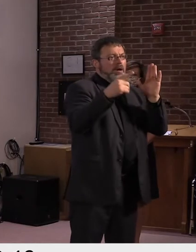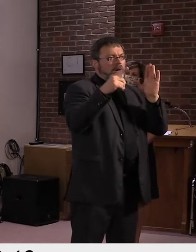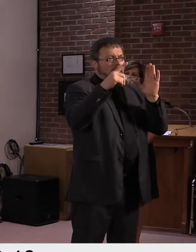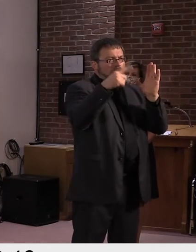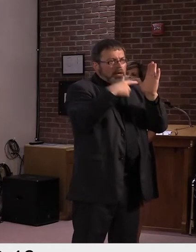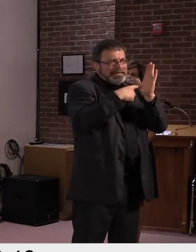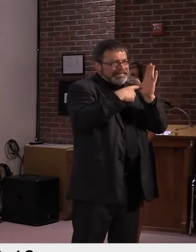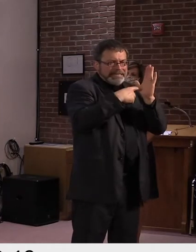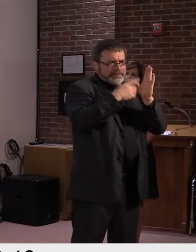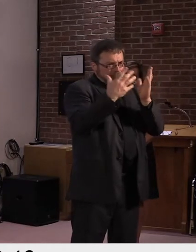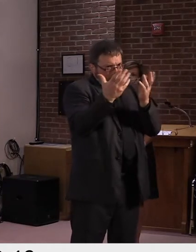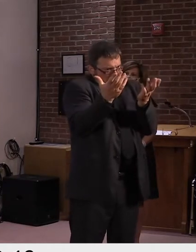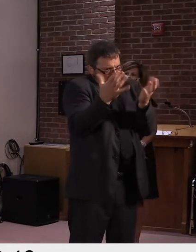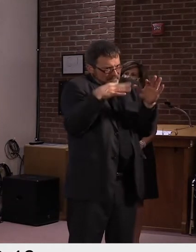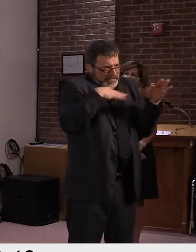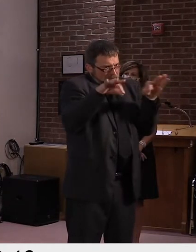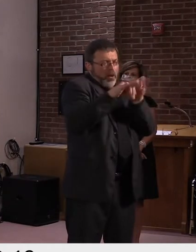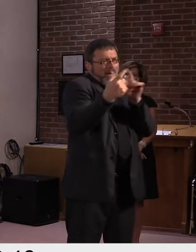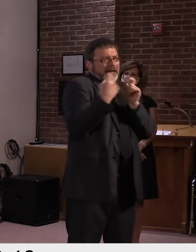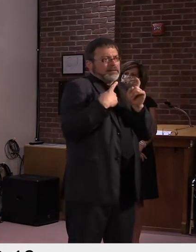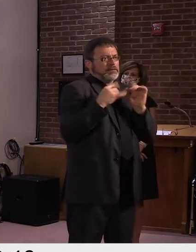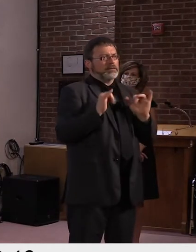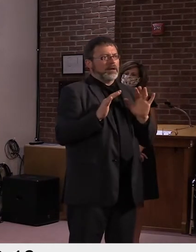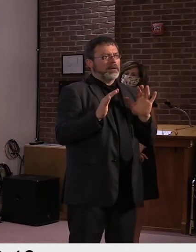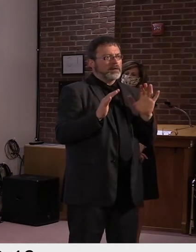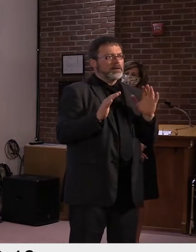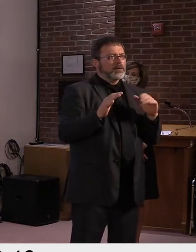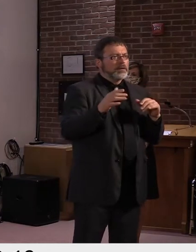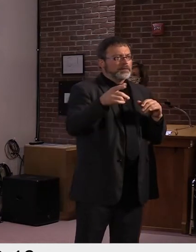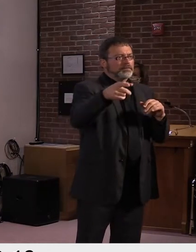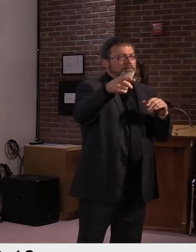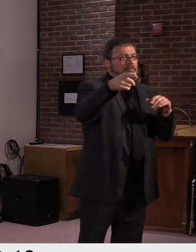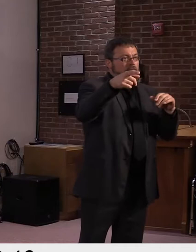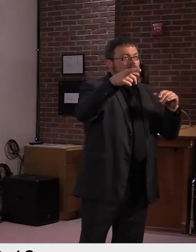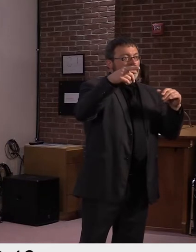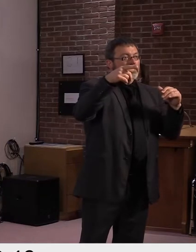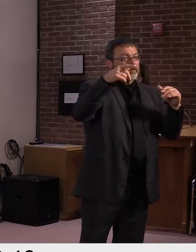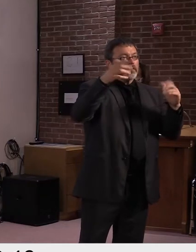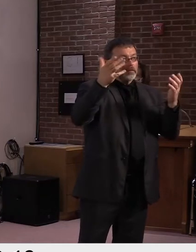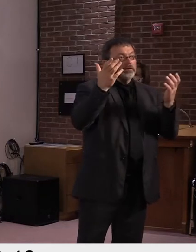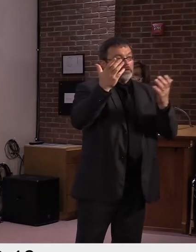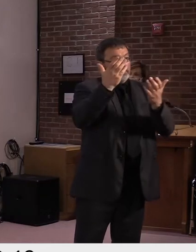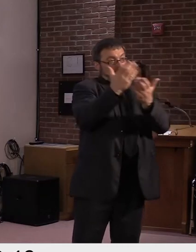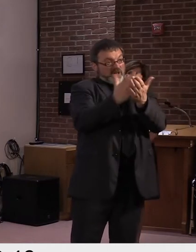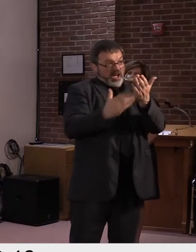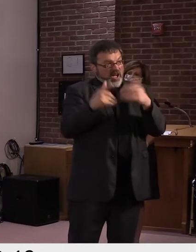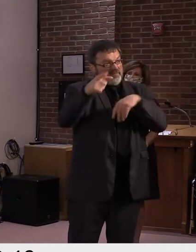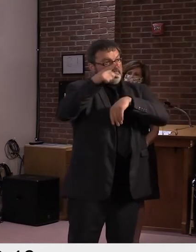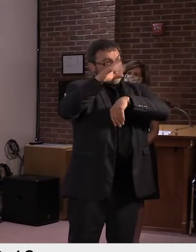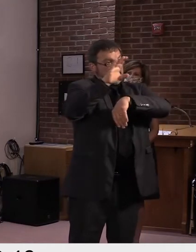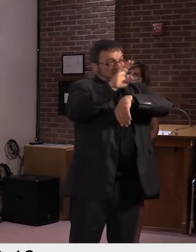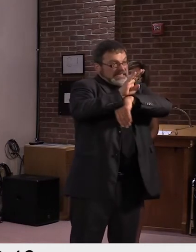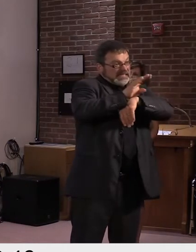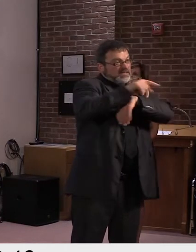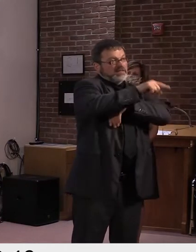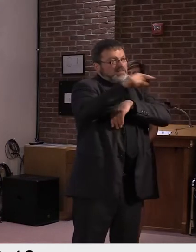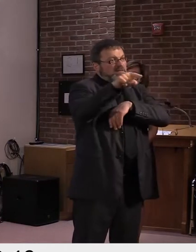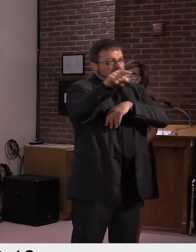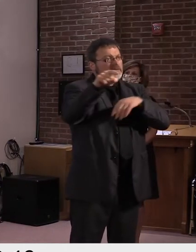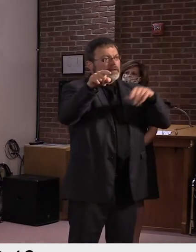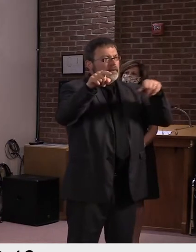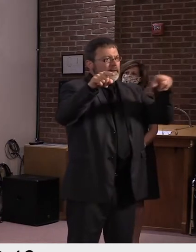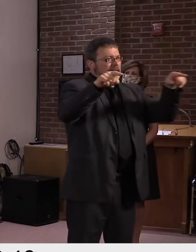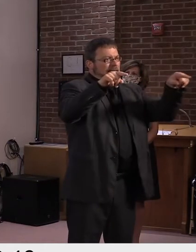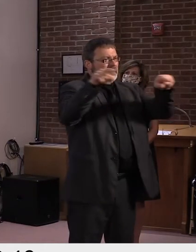close. In fact, close enough so that they decided not to give us any indication or have a recommendation